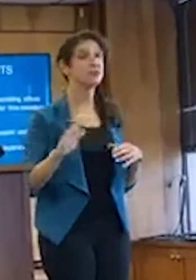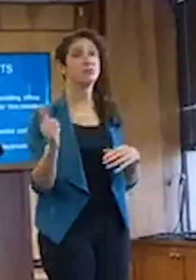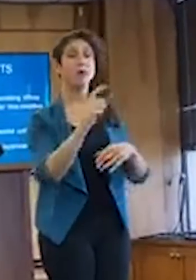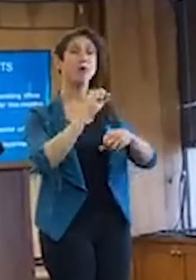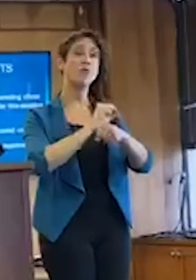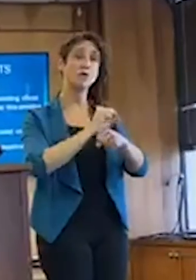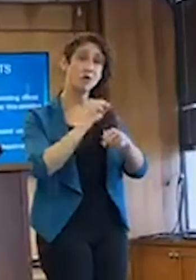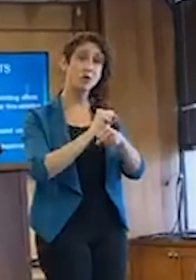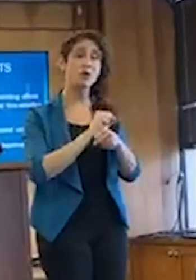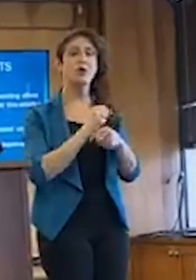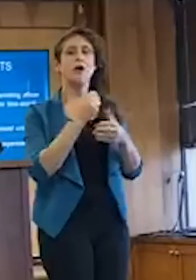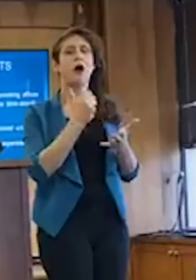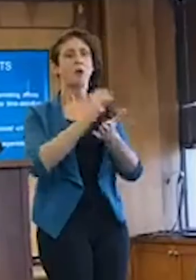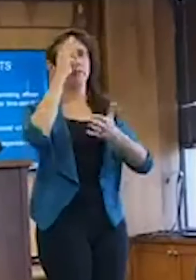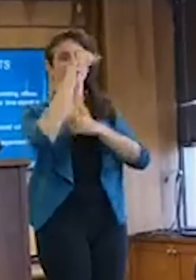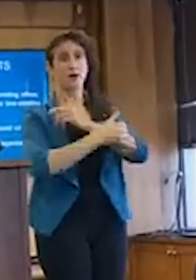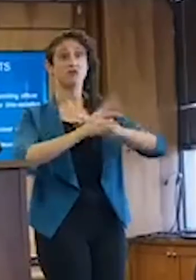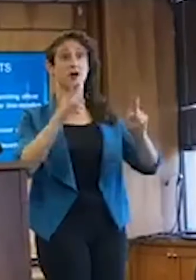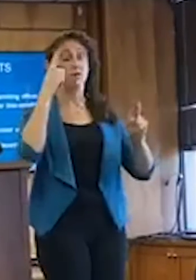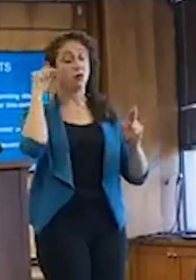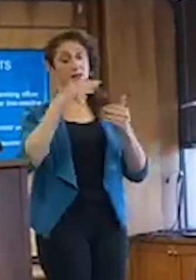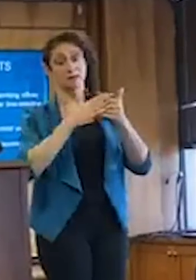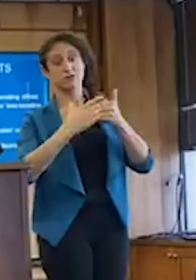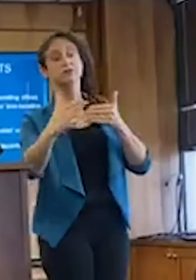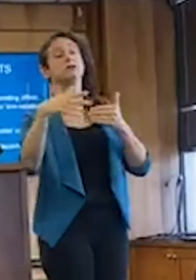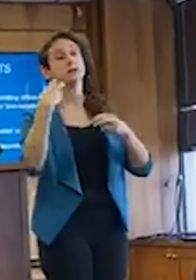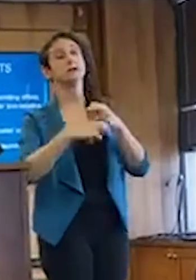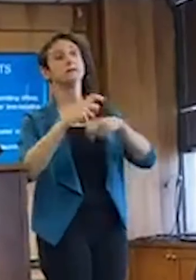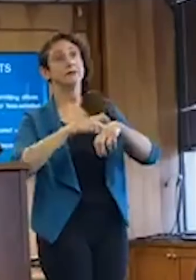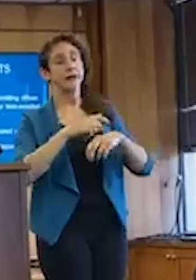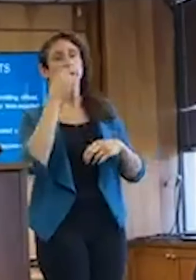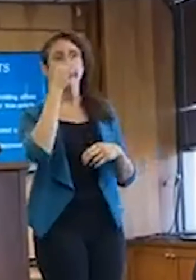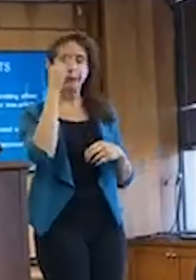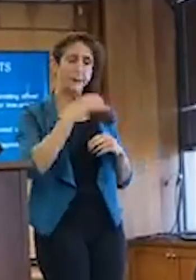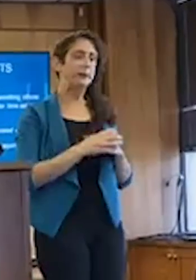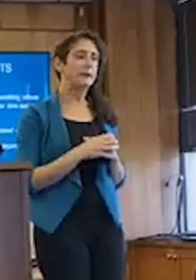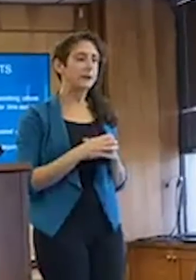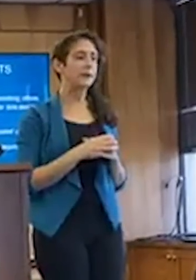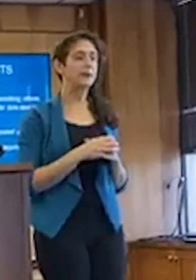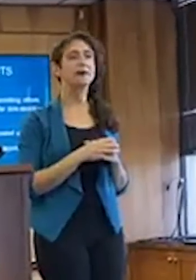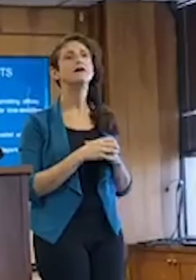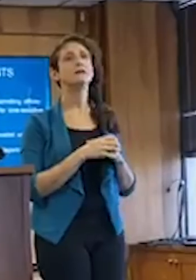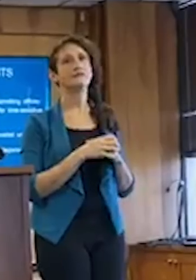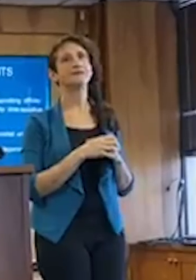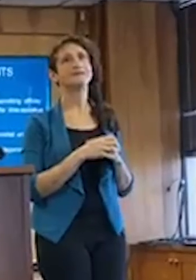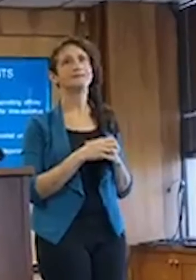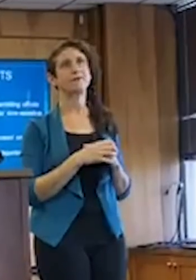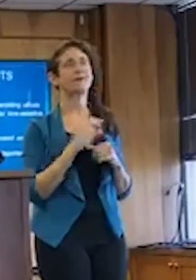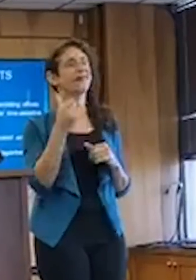for this extraordinary times. As I said earlier today, we are working very